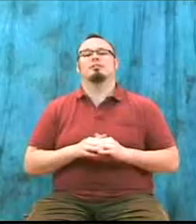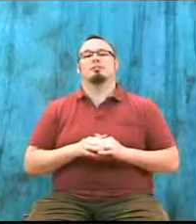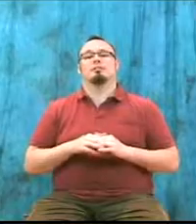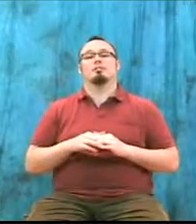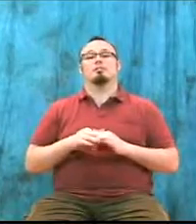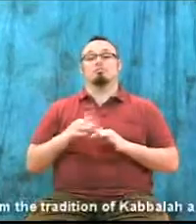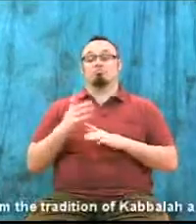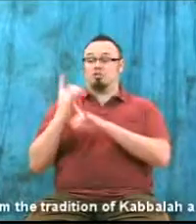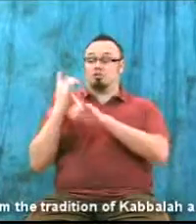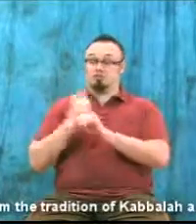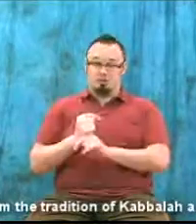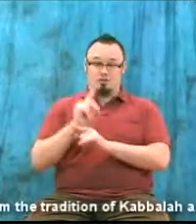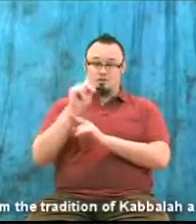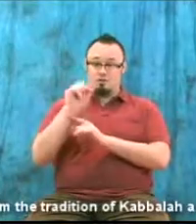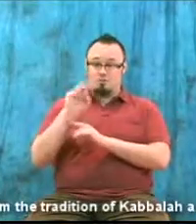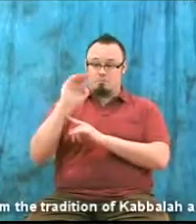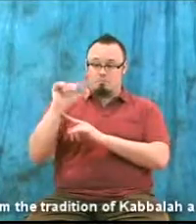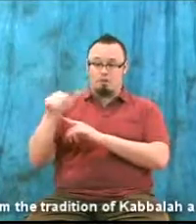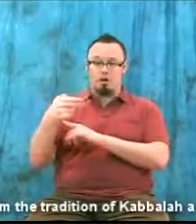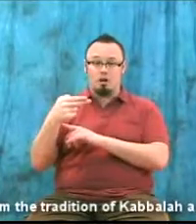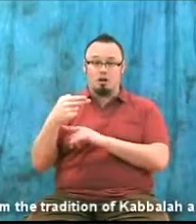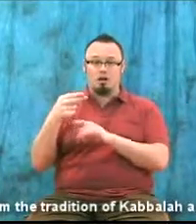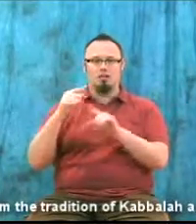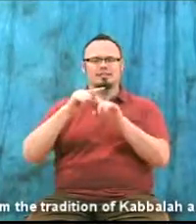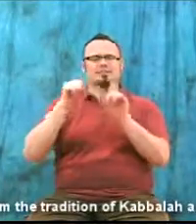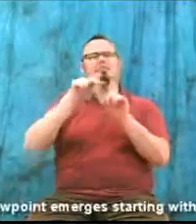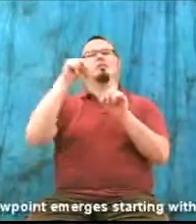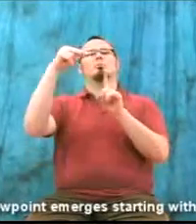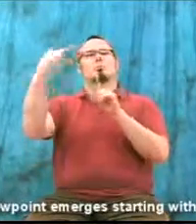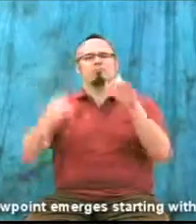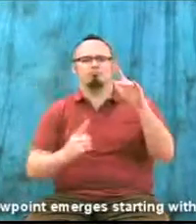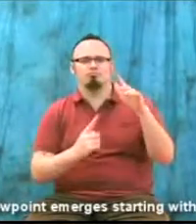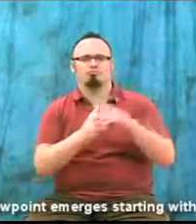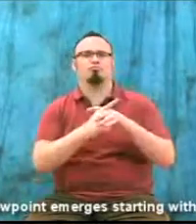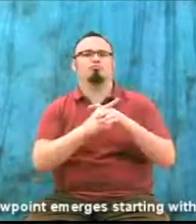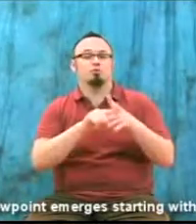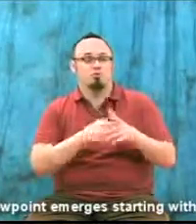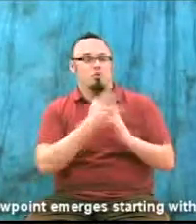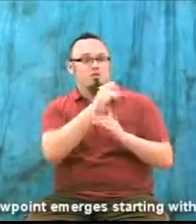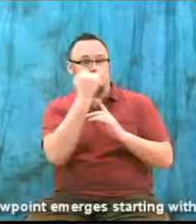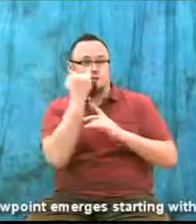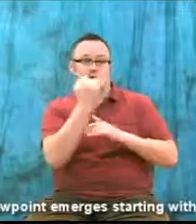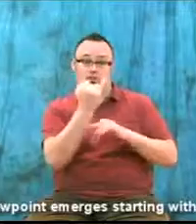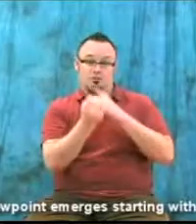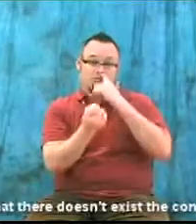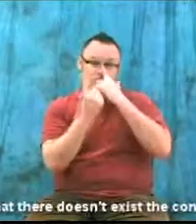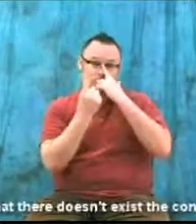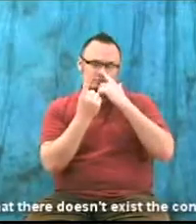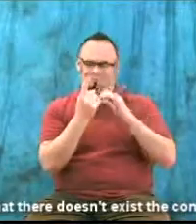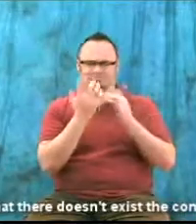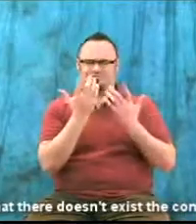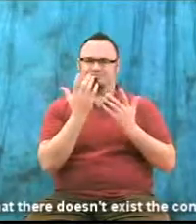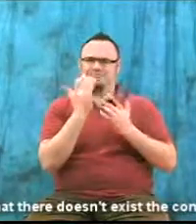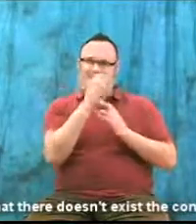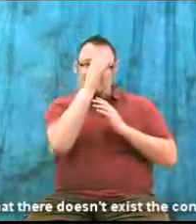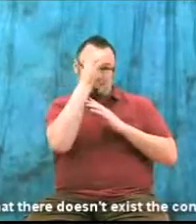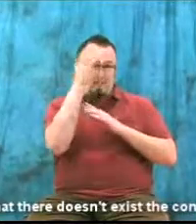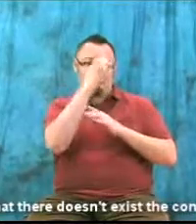From the tradition of Kabbalah, a different viewpoint emerges, starting with the fact that there doesn't exist the concept